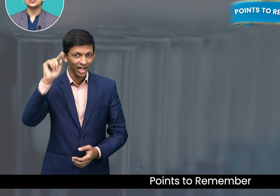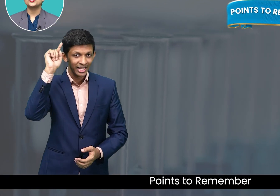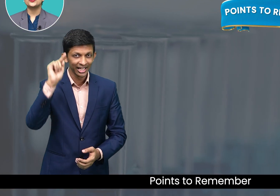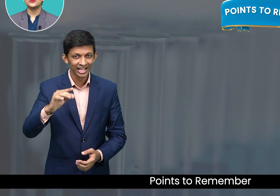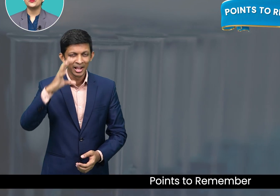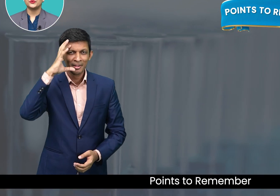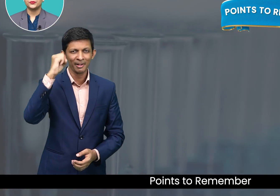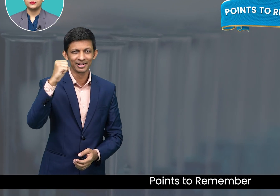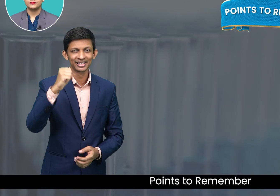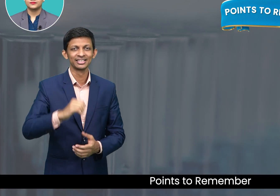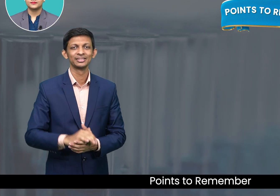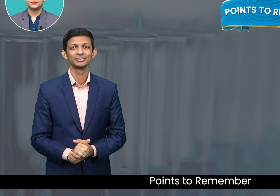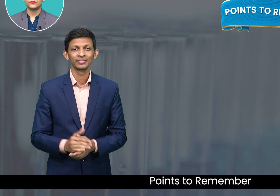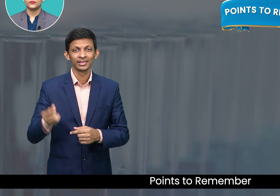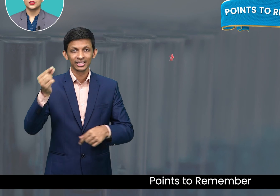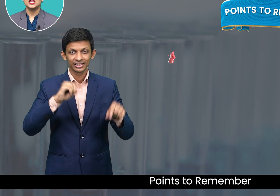Points to remember.